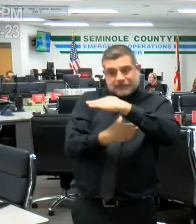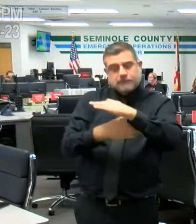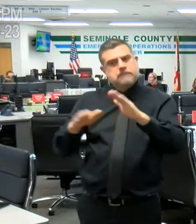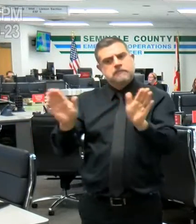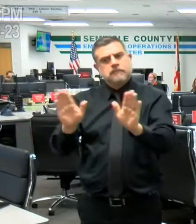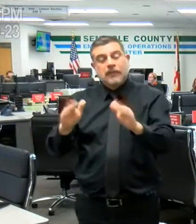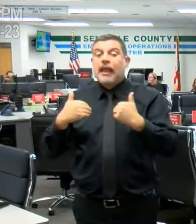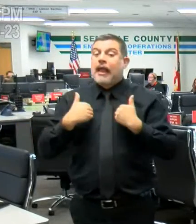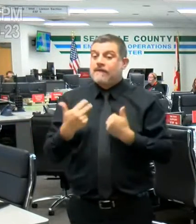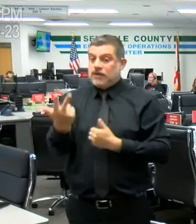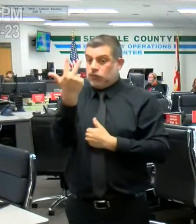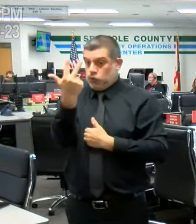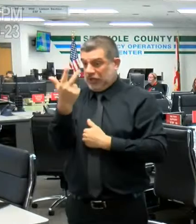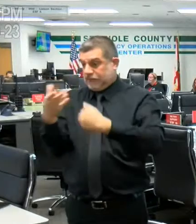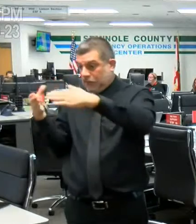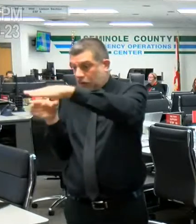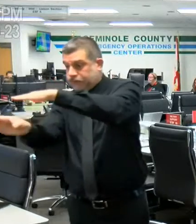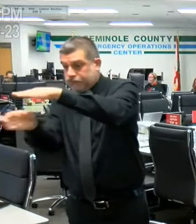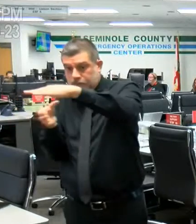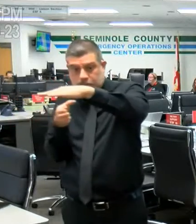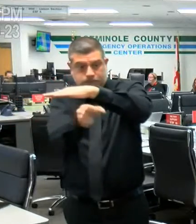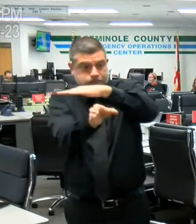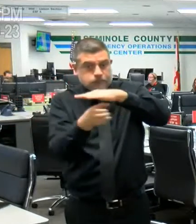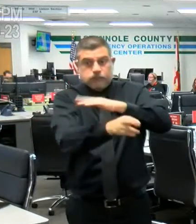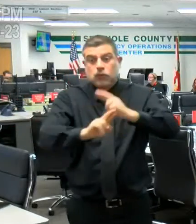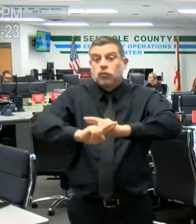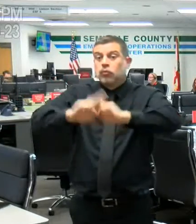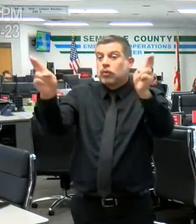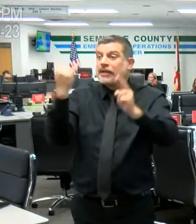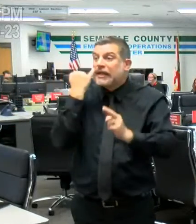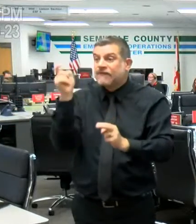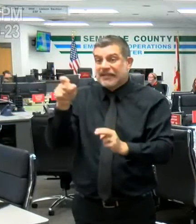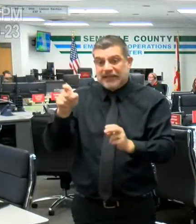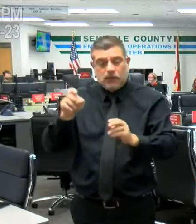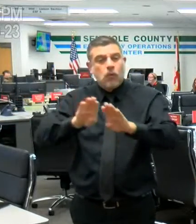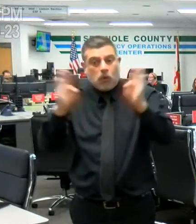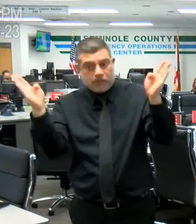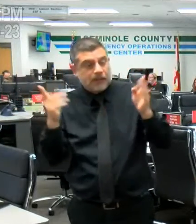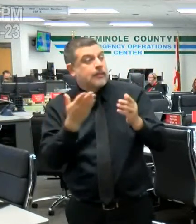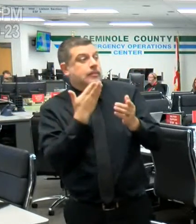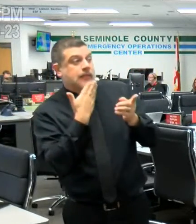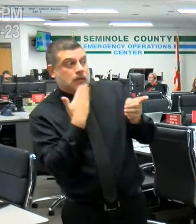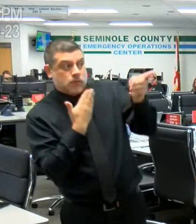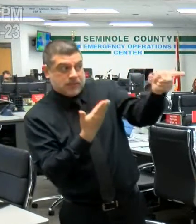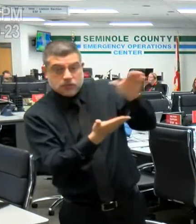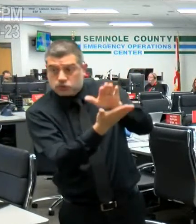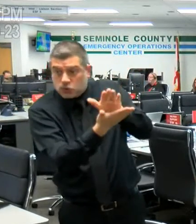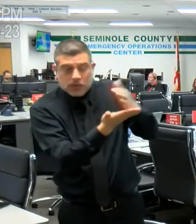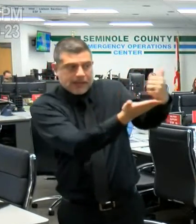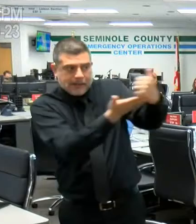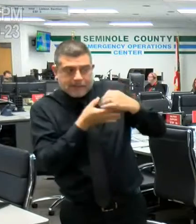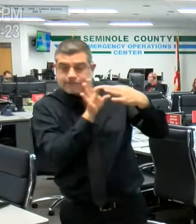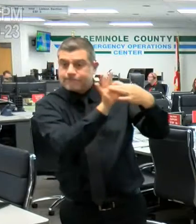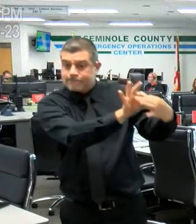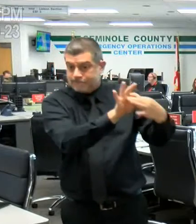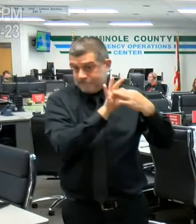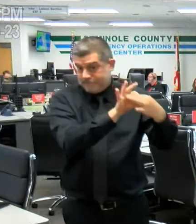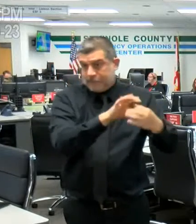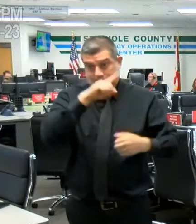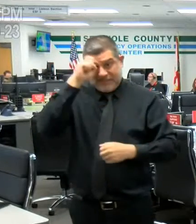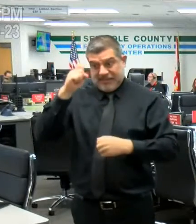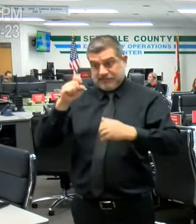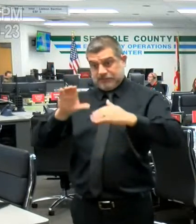shelters on standby. I want to thank the school system for helping us as the shelters would be in schools. So